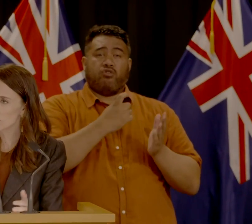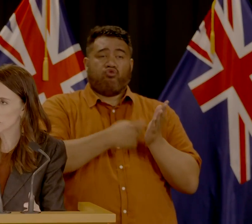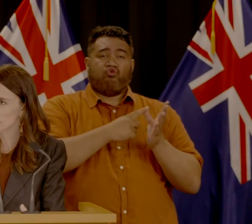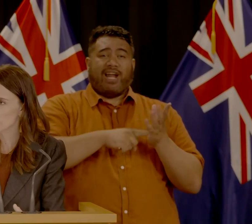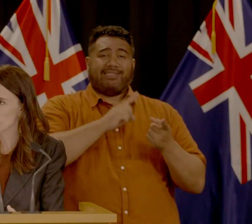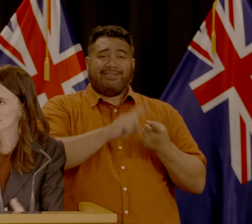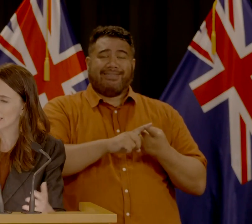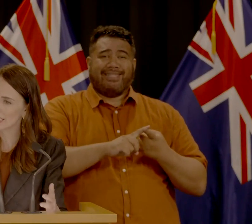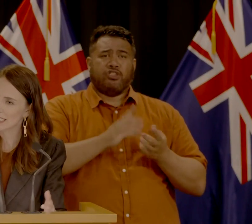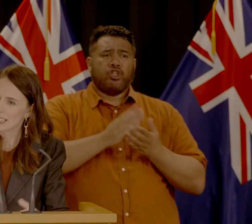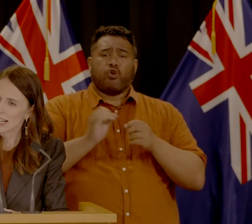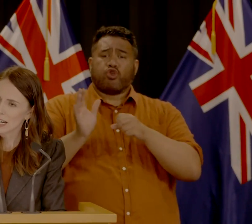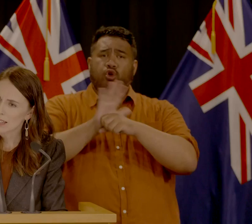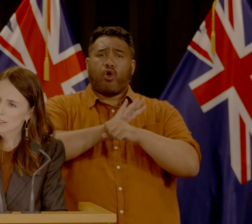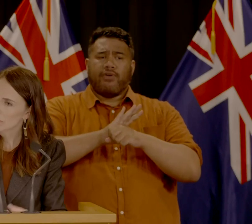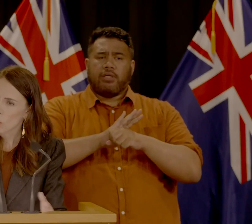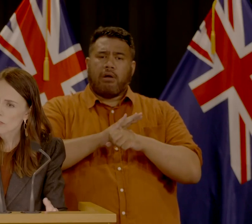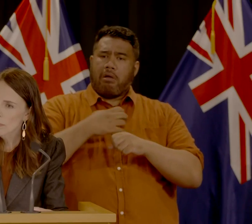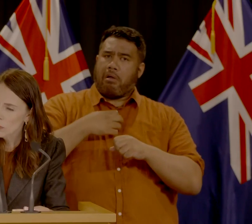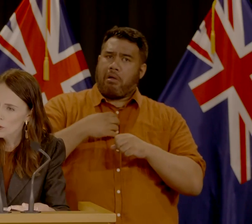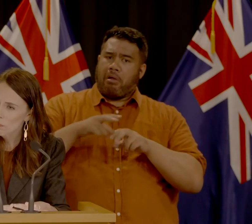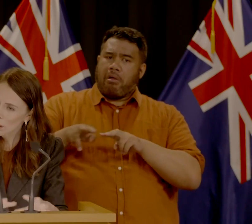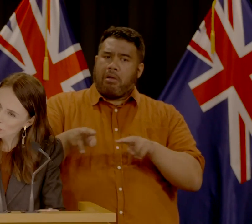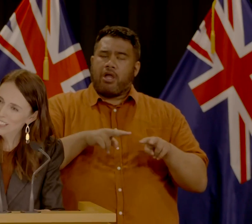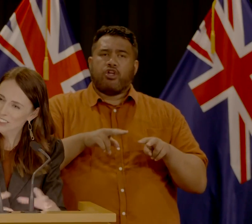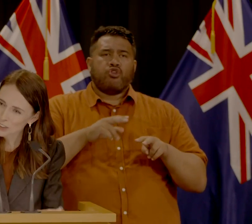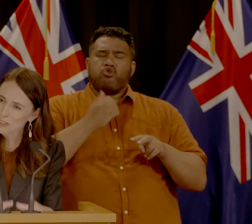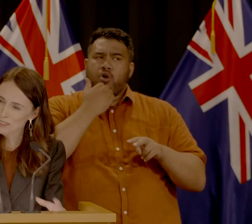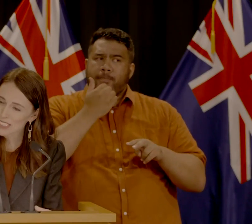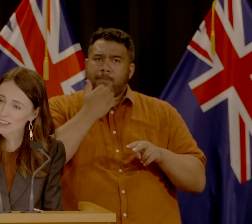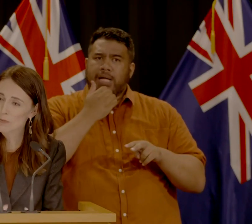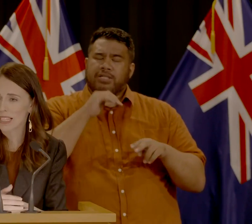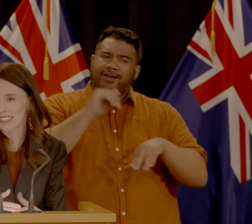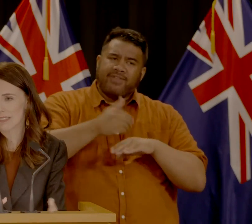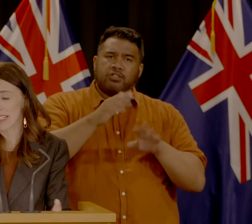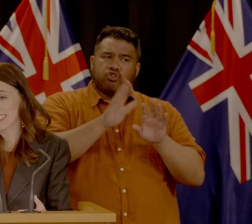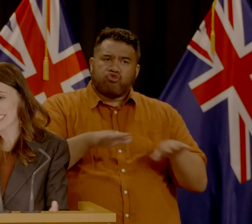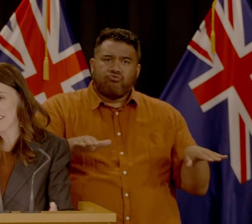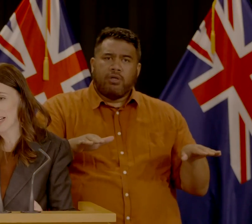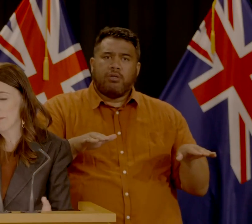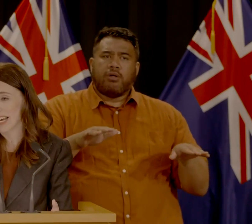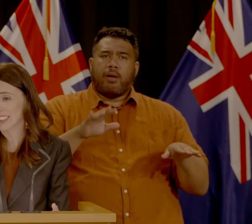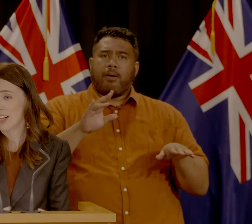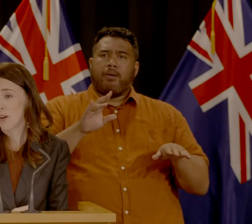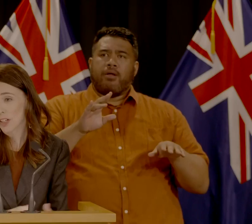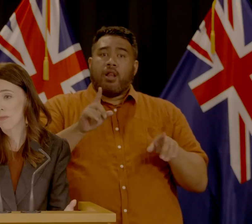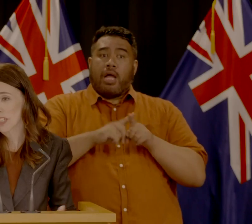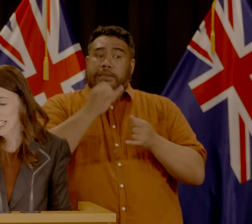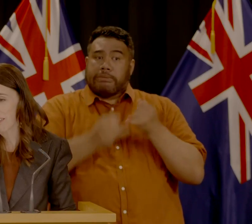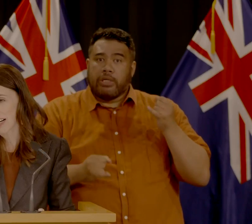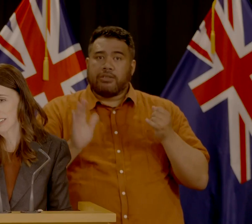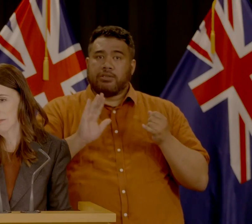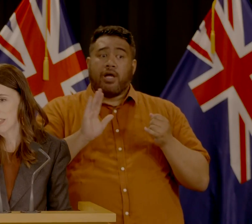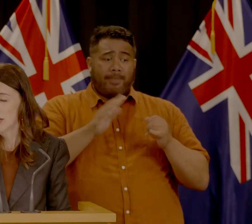COVID-19 hasn't proven to be particularly, for want of a better word, problematic for children themselves, but that doesn't mean it doesn't have an impact on the